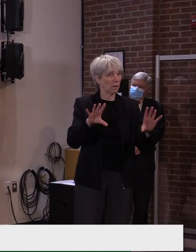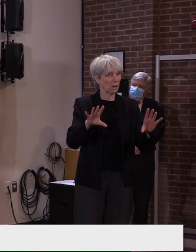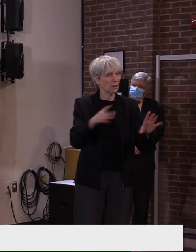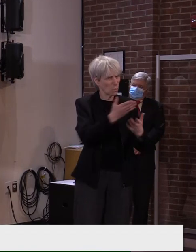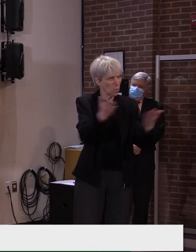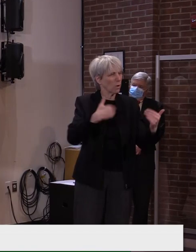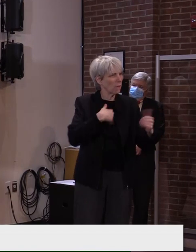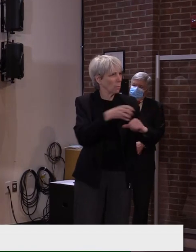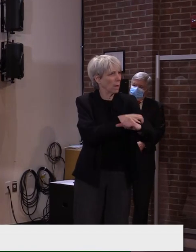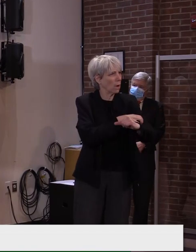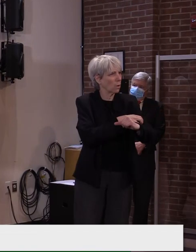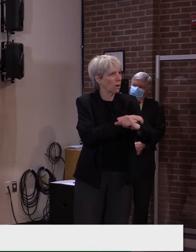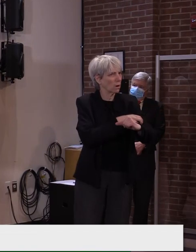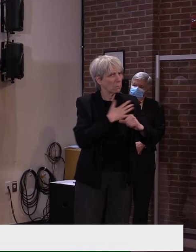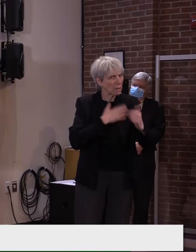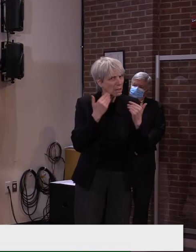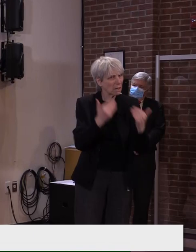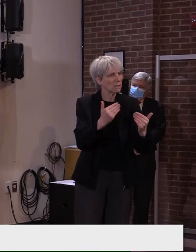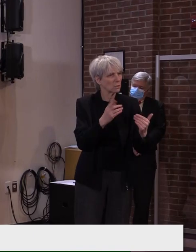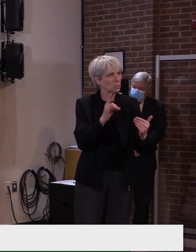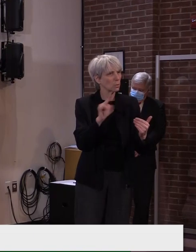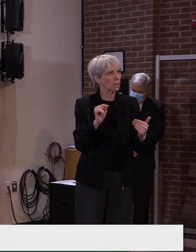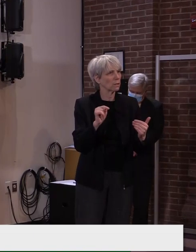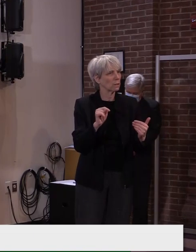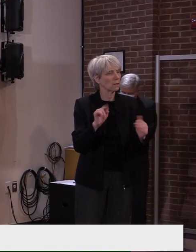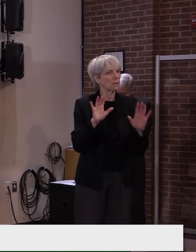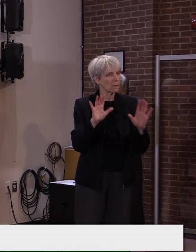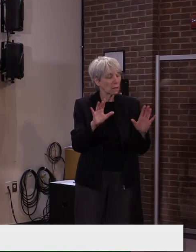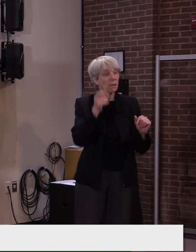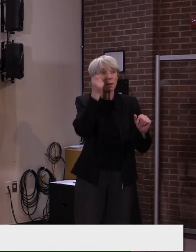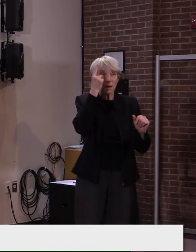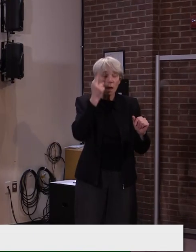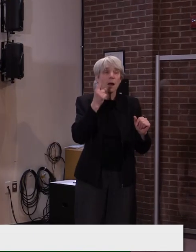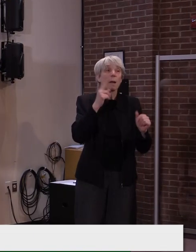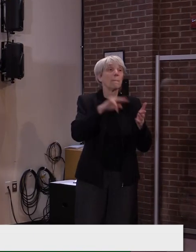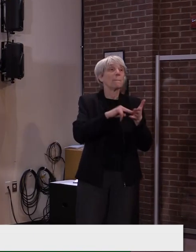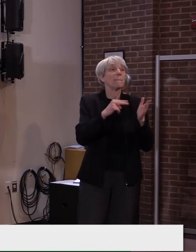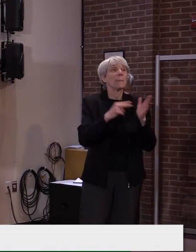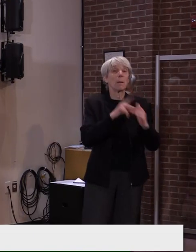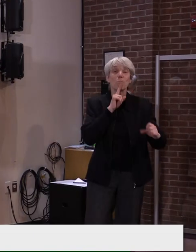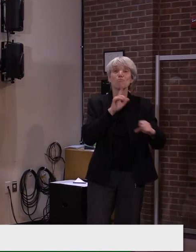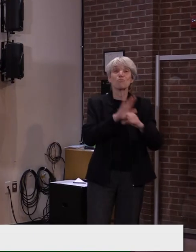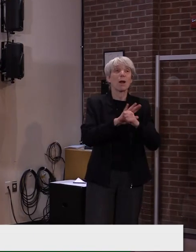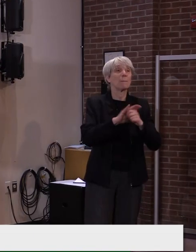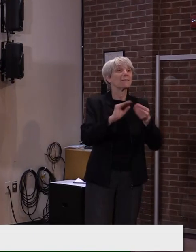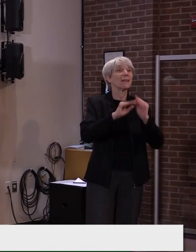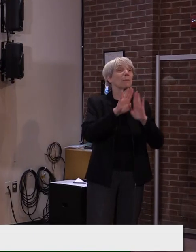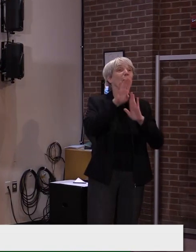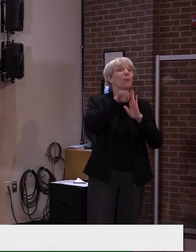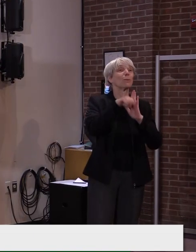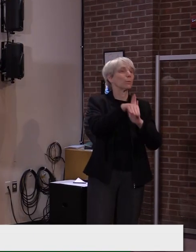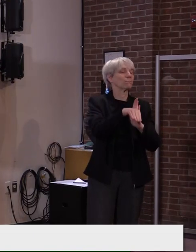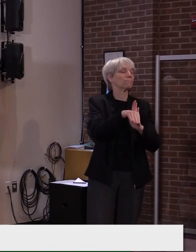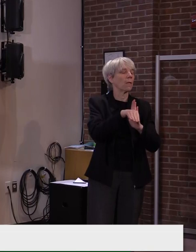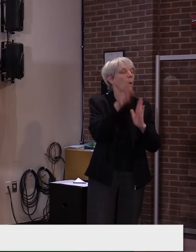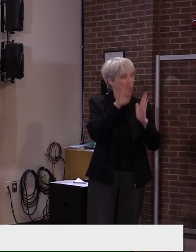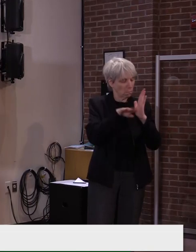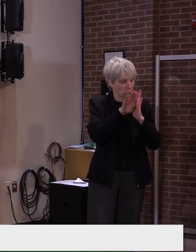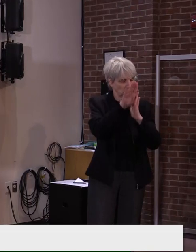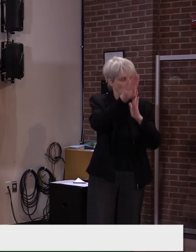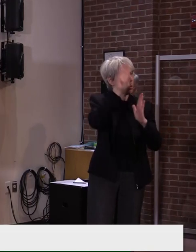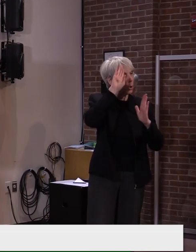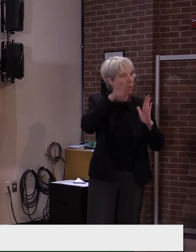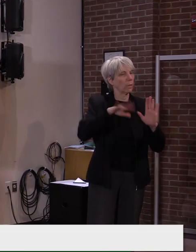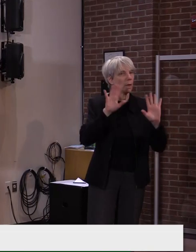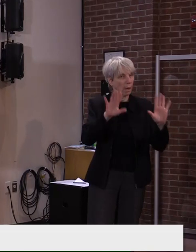believe there's an opportunity to do so. But again, cases are going to rise, we know that, but the metric we're watching